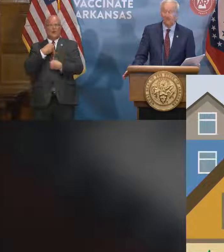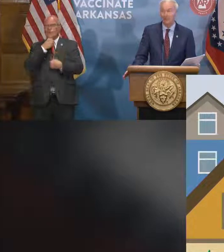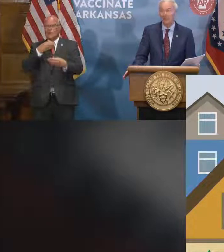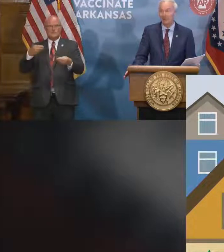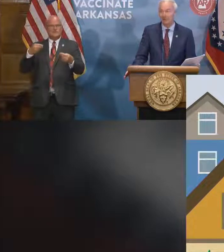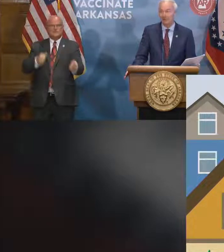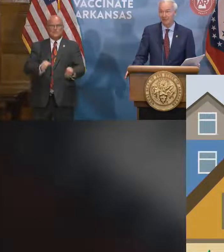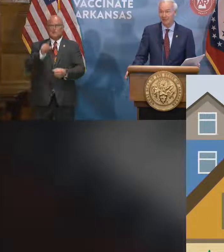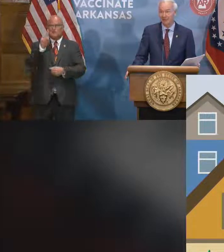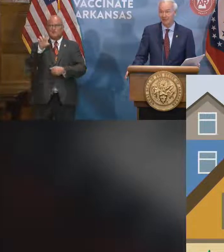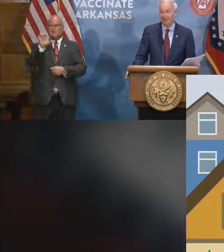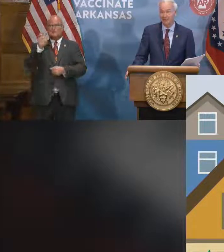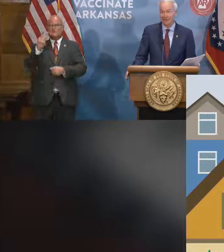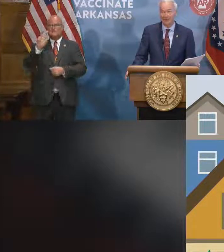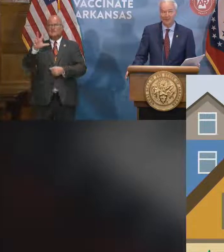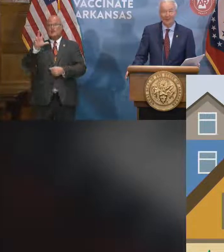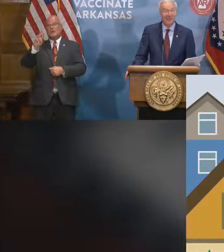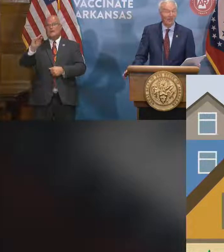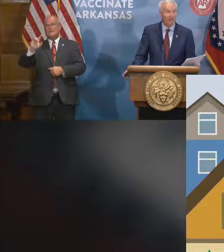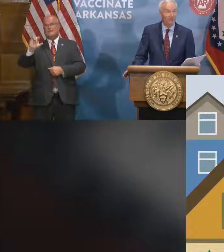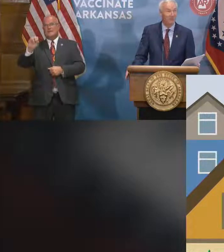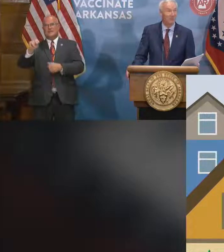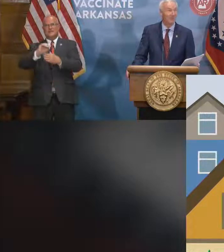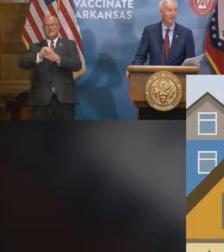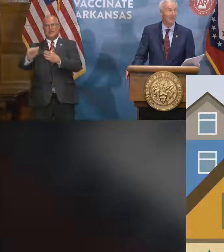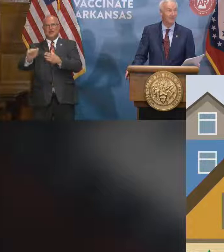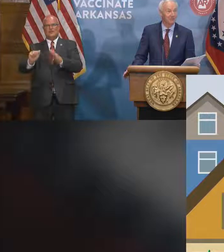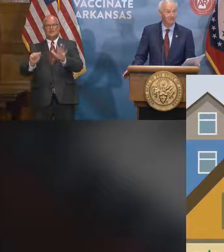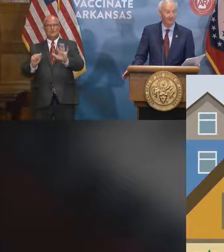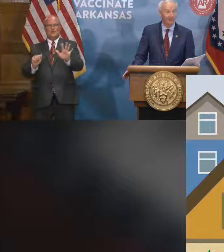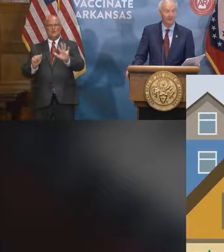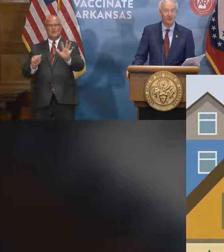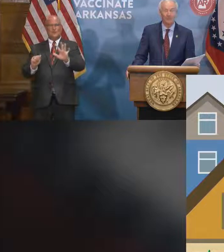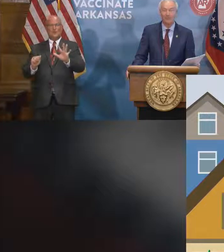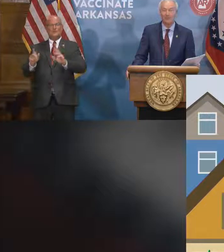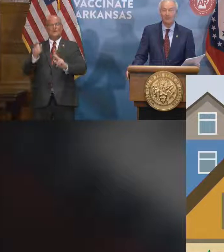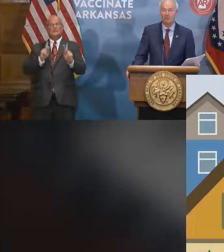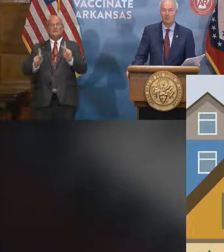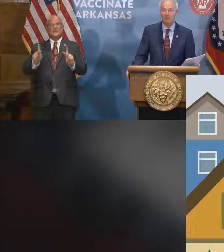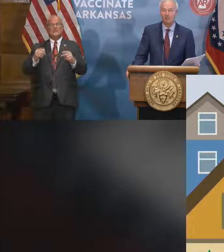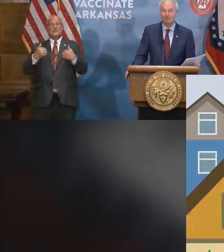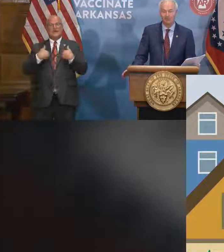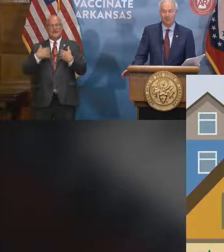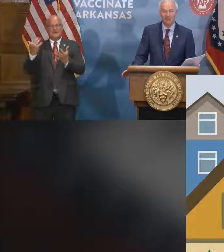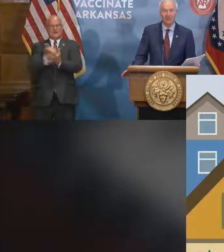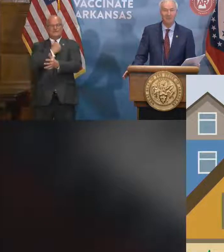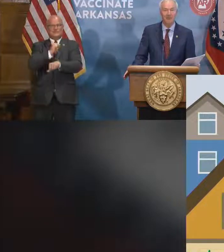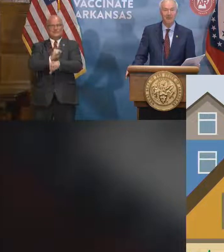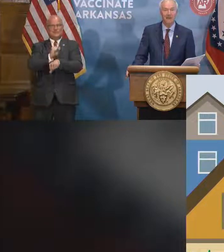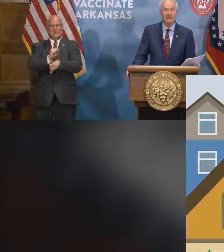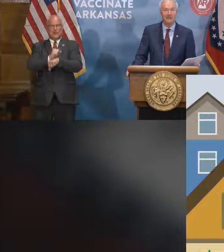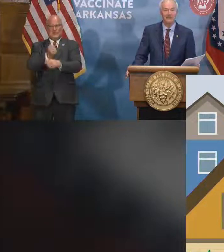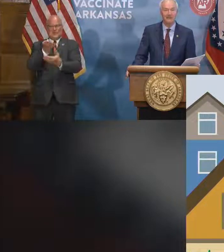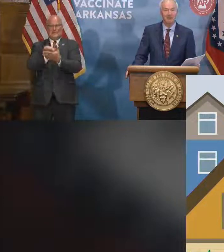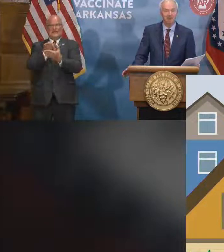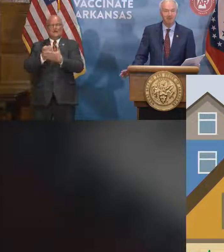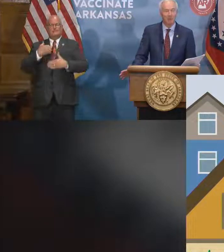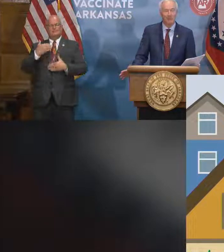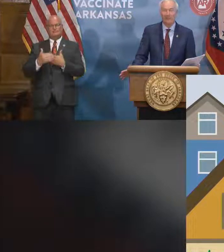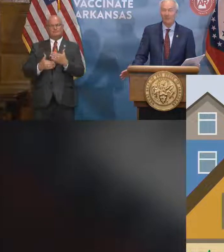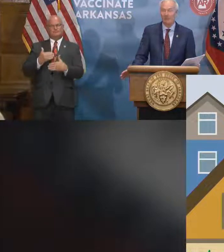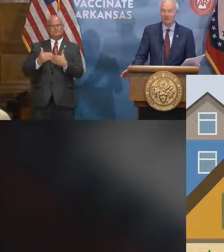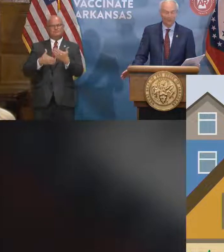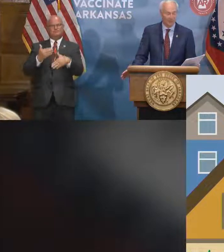spend $173 million. Our economy is moving. People have opportunities to work. We want to get them back. We